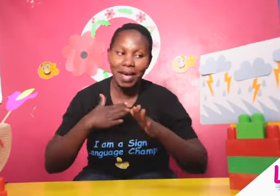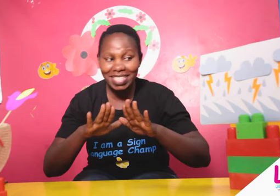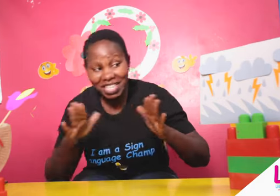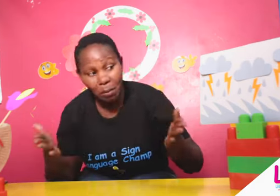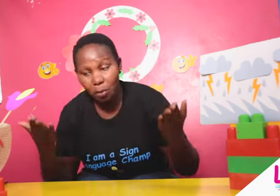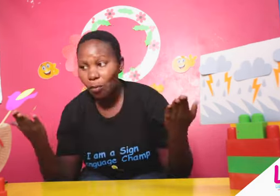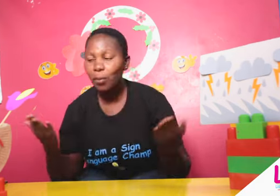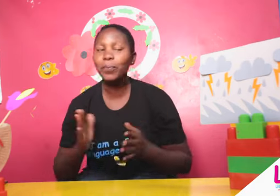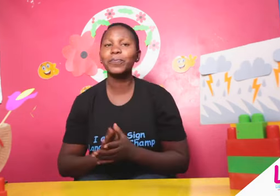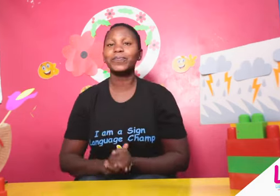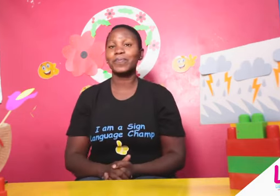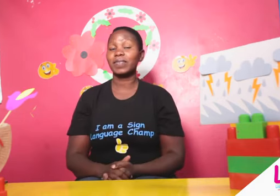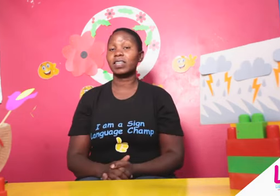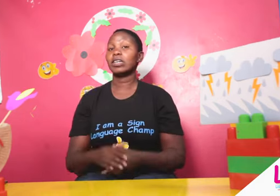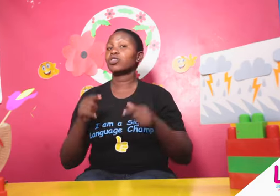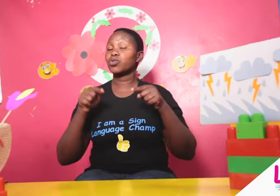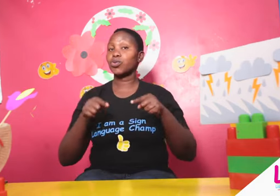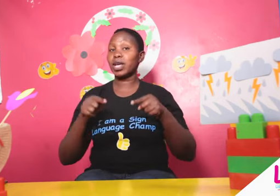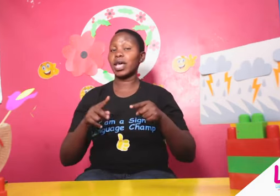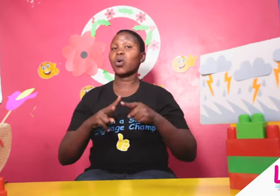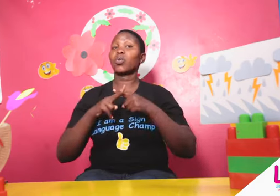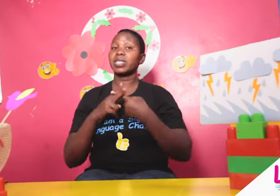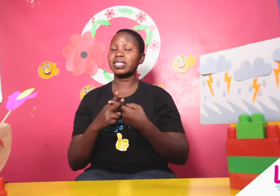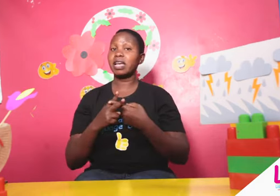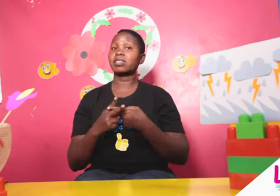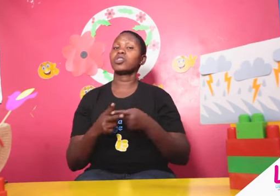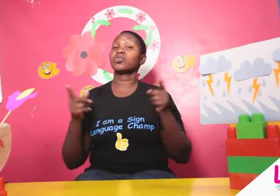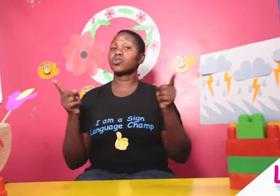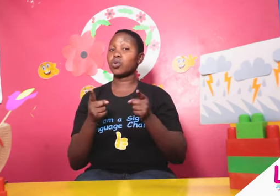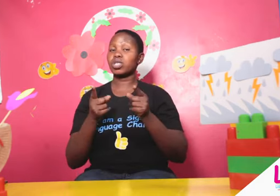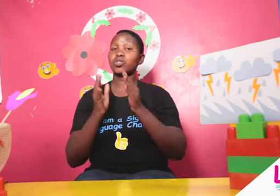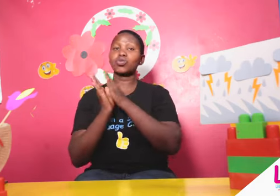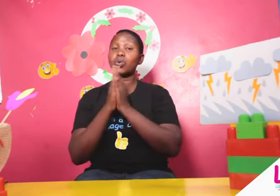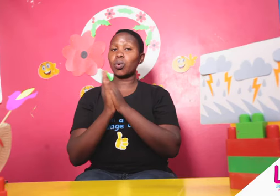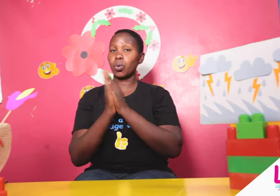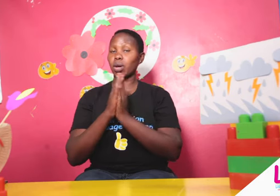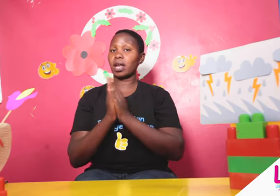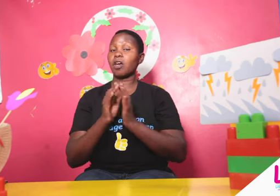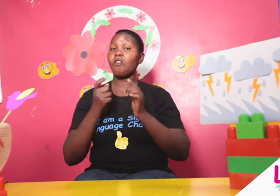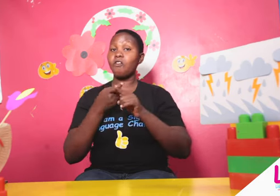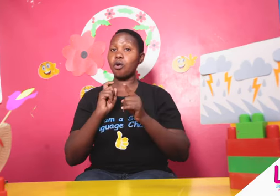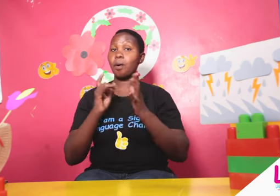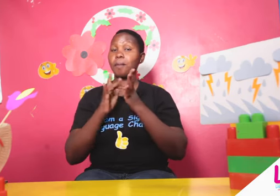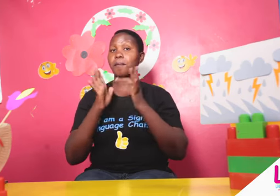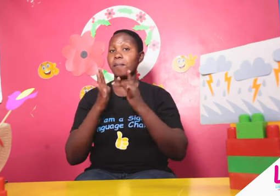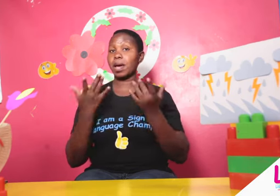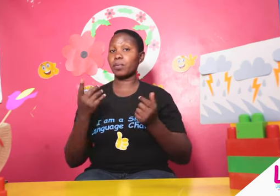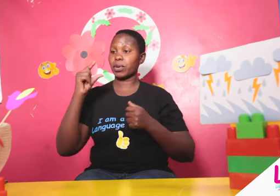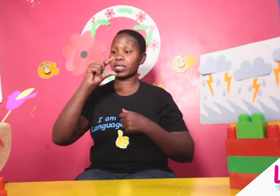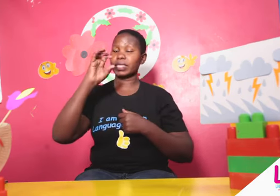on my table. Today, we start a short story series from the Bible, the